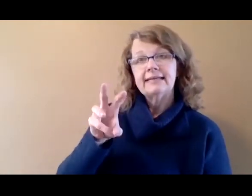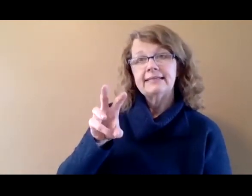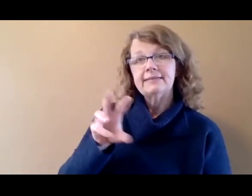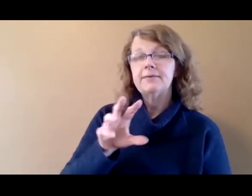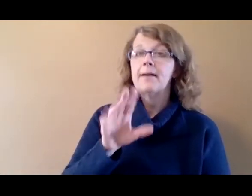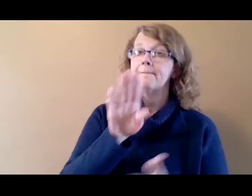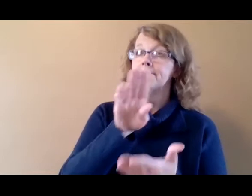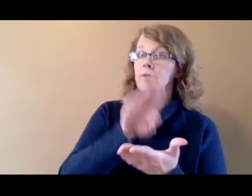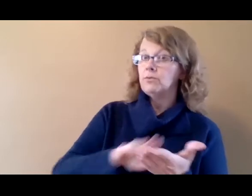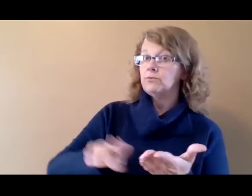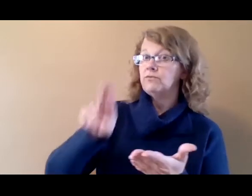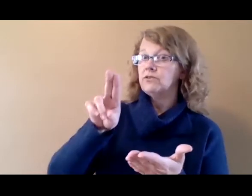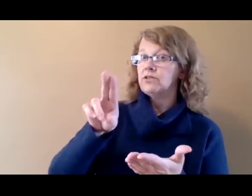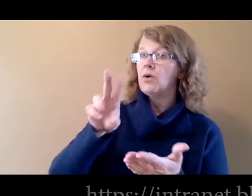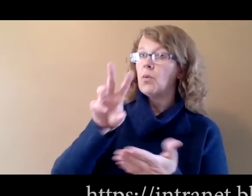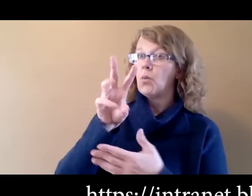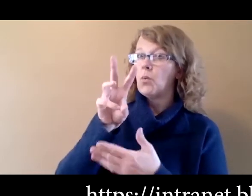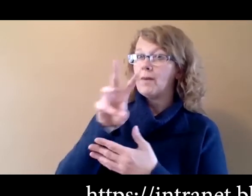Bloomsburg University's website at